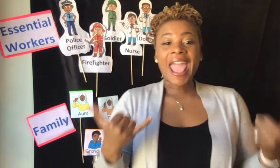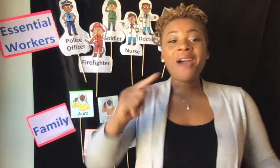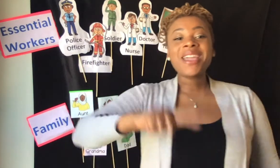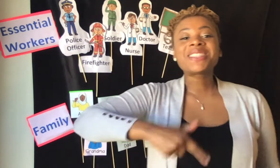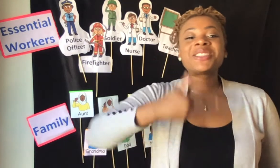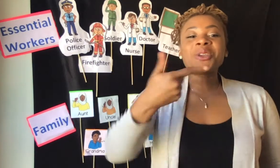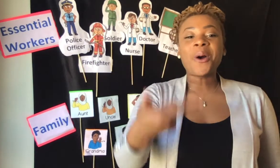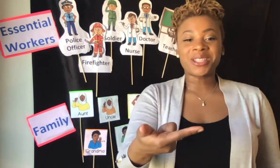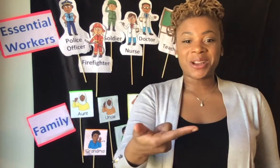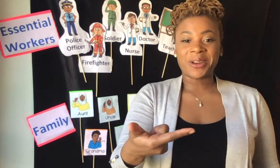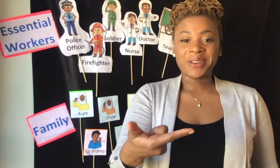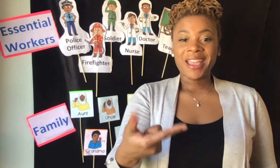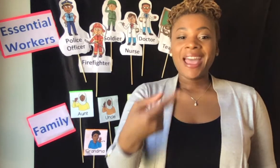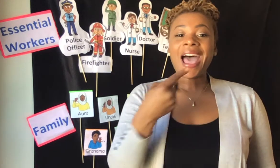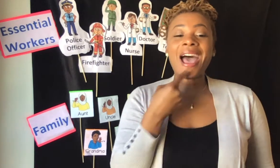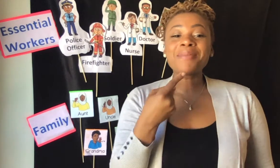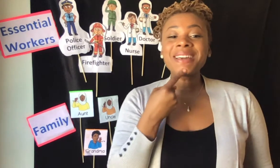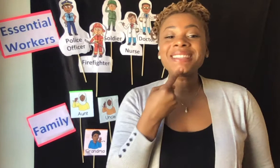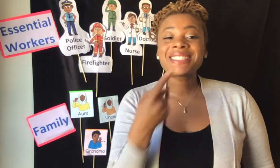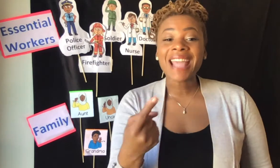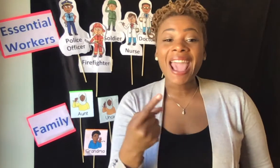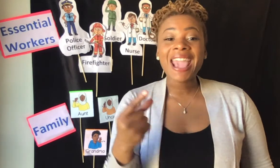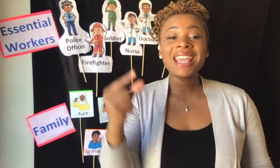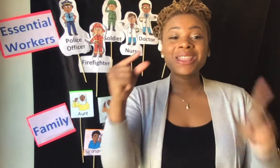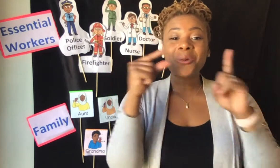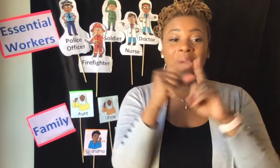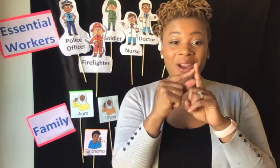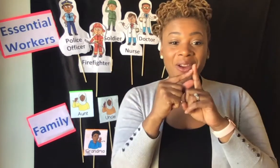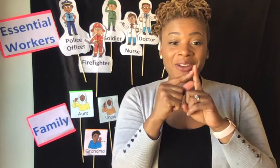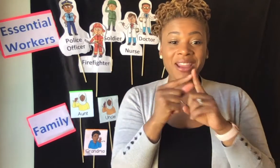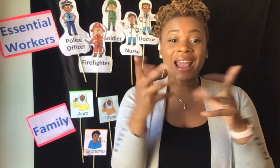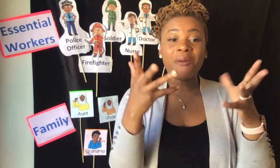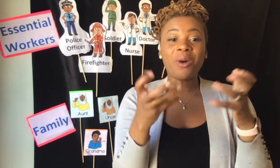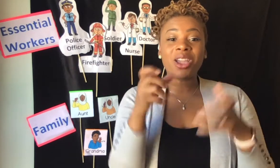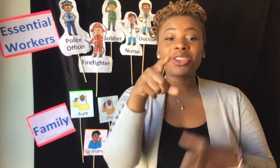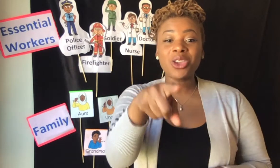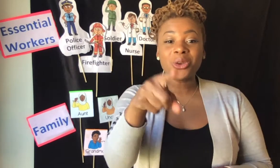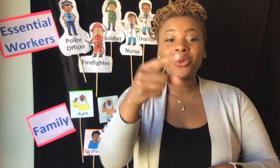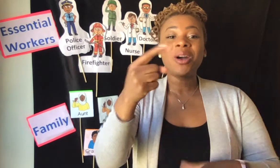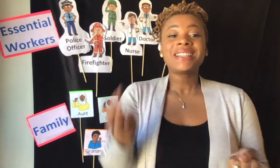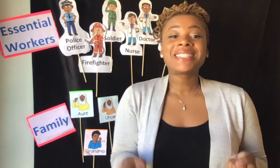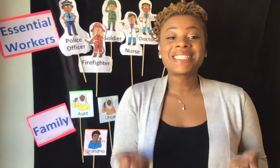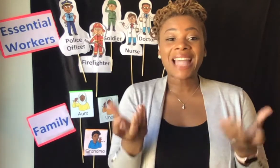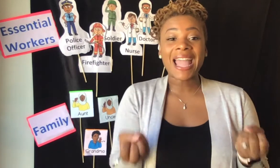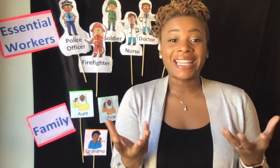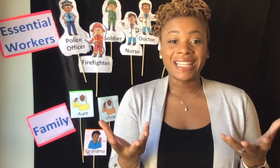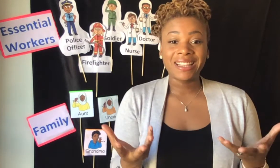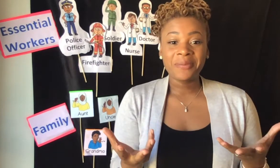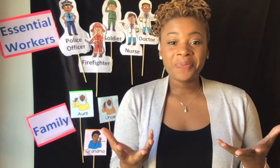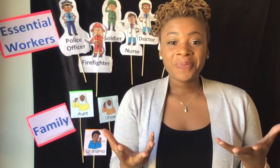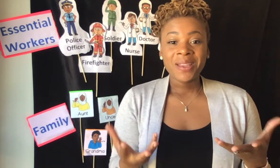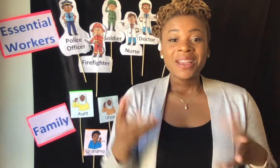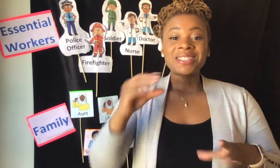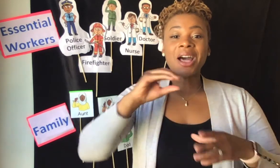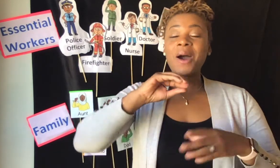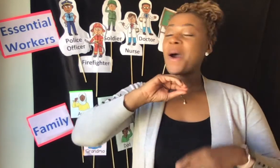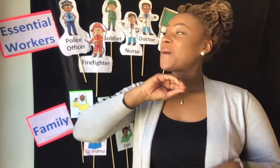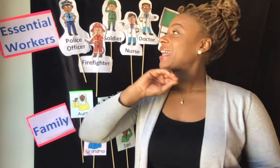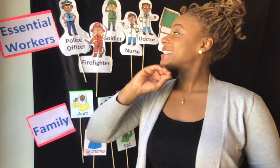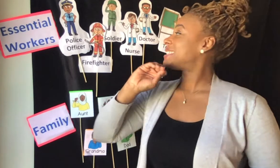it's your turn. I'm going to say the word, and I want you to sign it. So let's